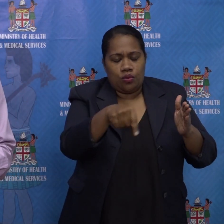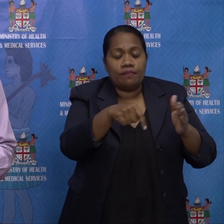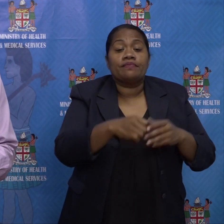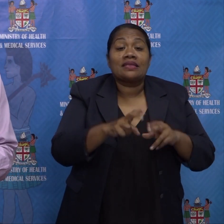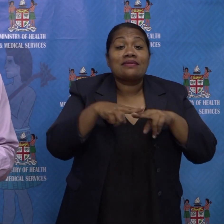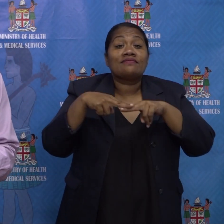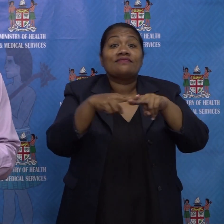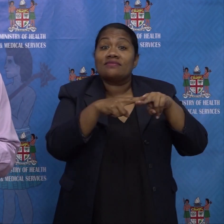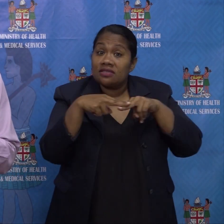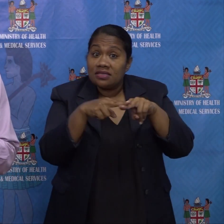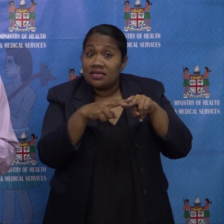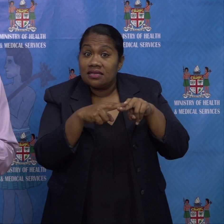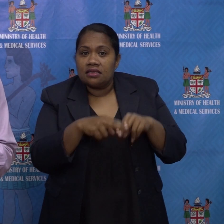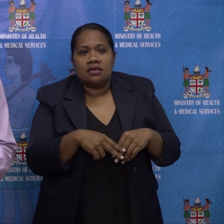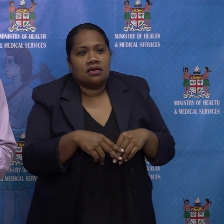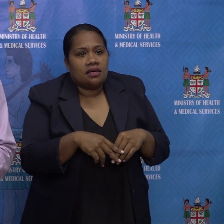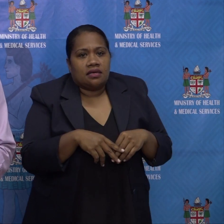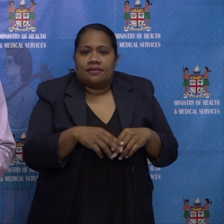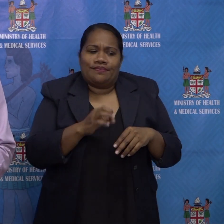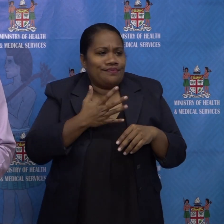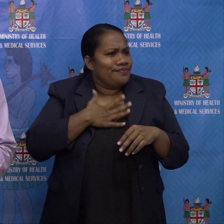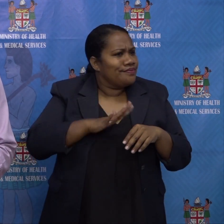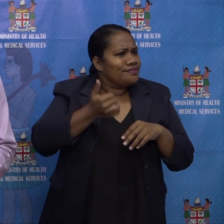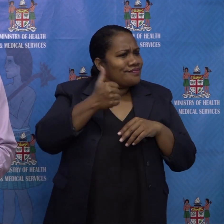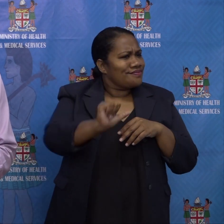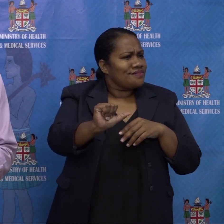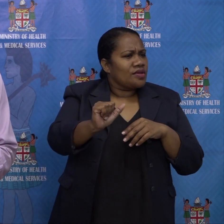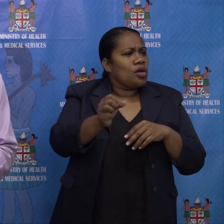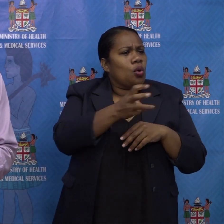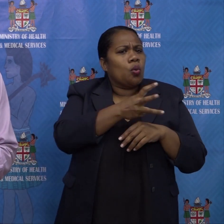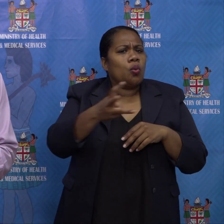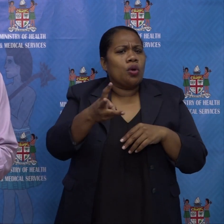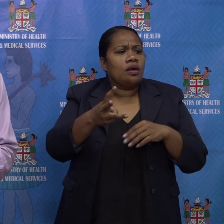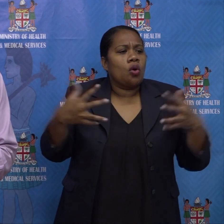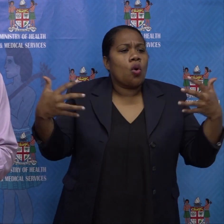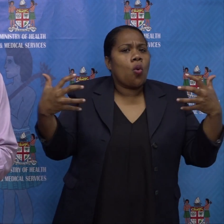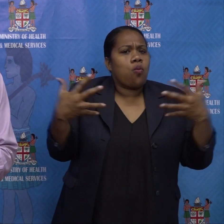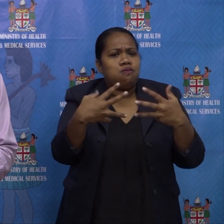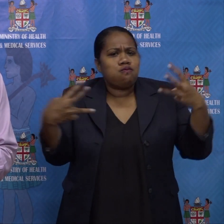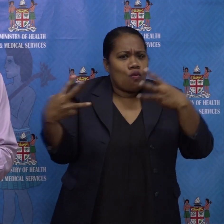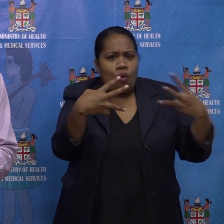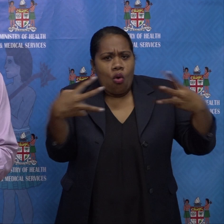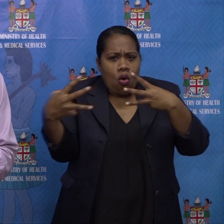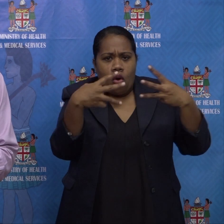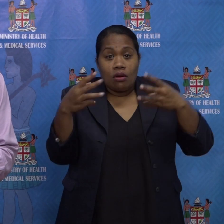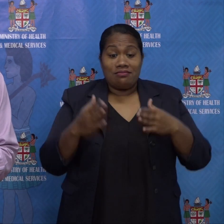Fiji, I do not use the word war lightly, but right now, we are in a war with the virus.